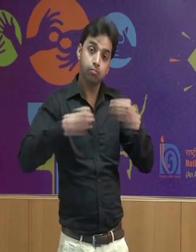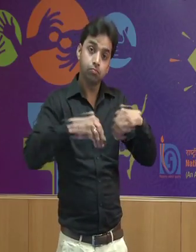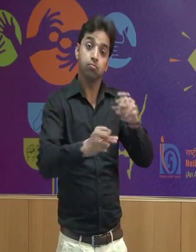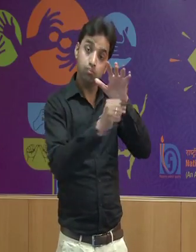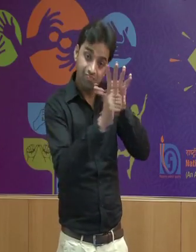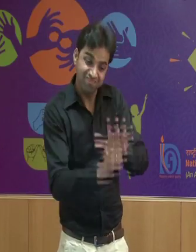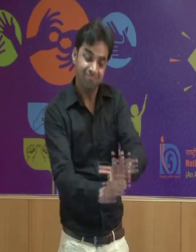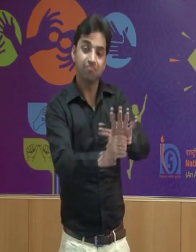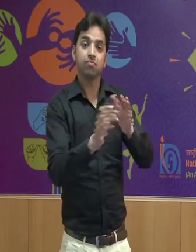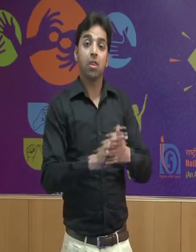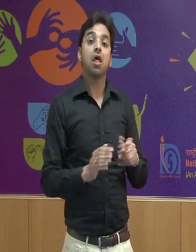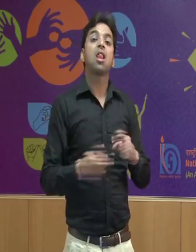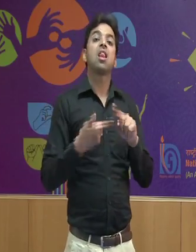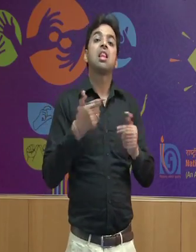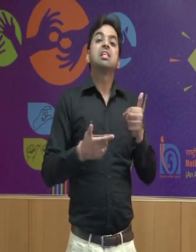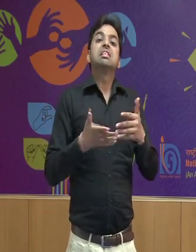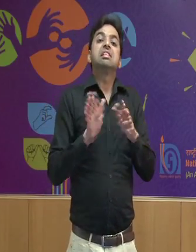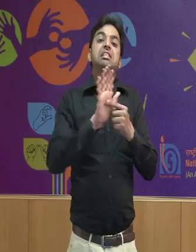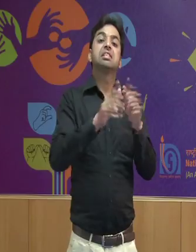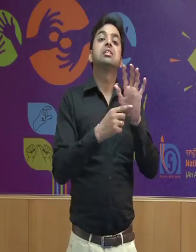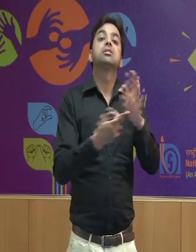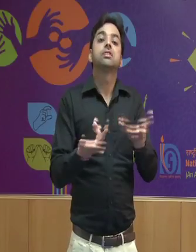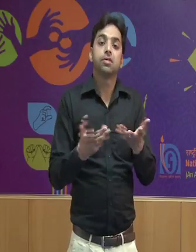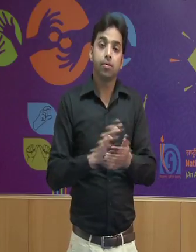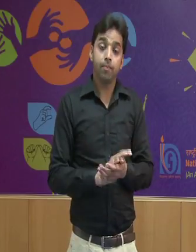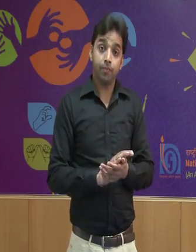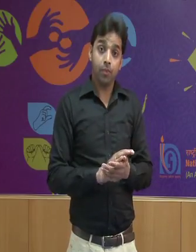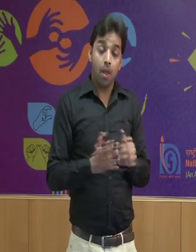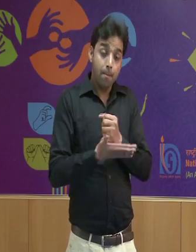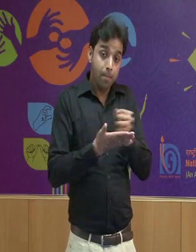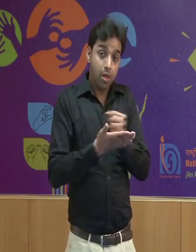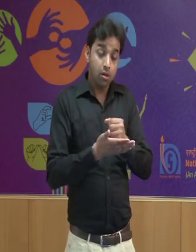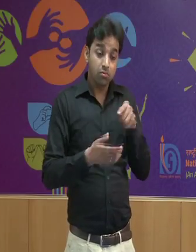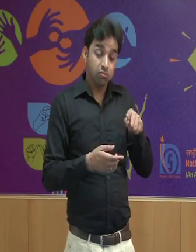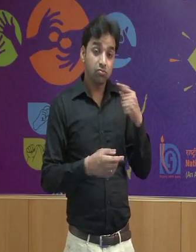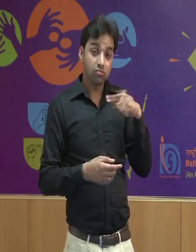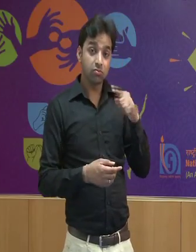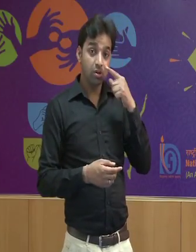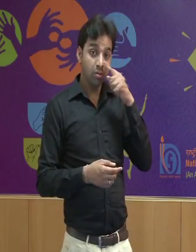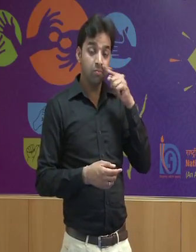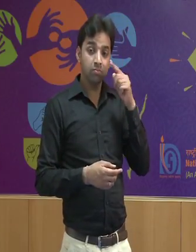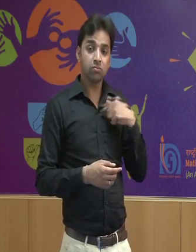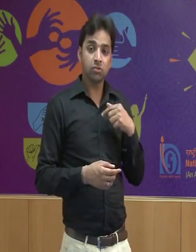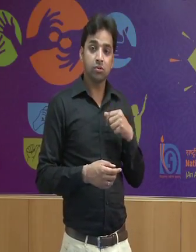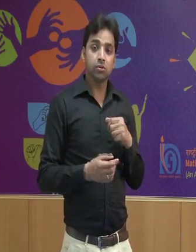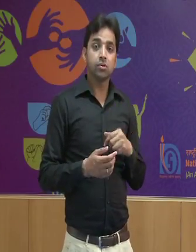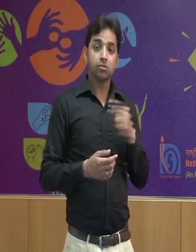and as a result of this practice, the parents started considering their daughters as